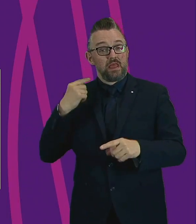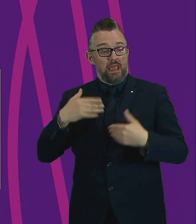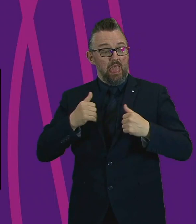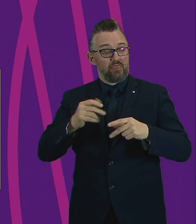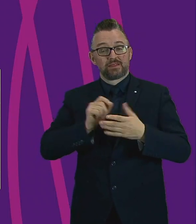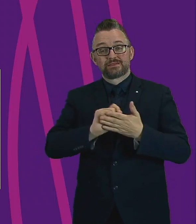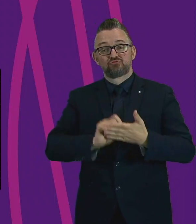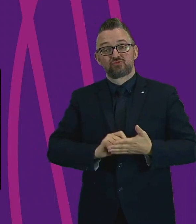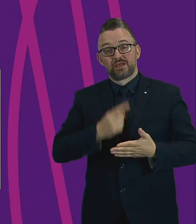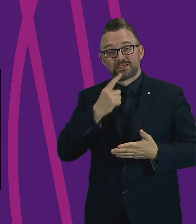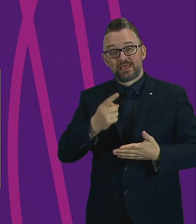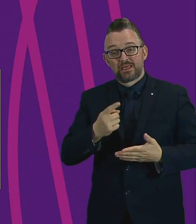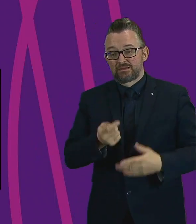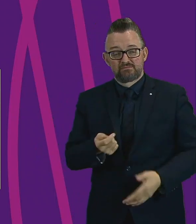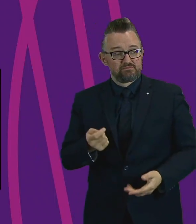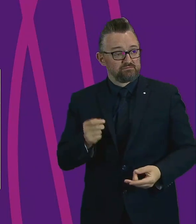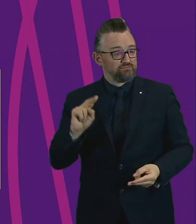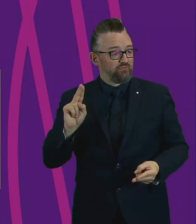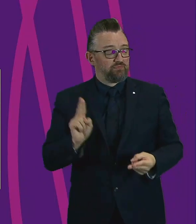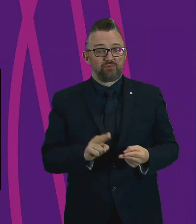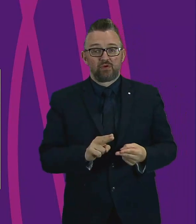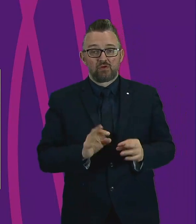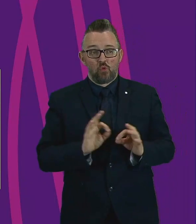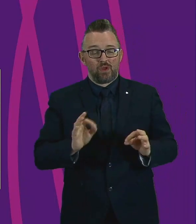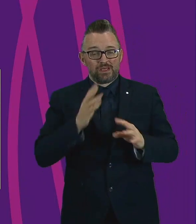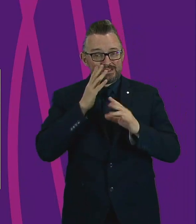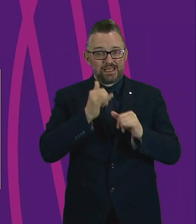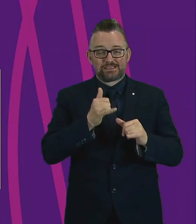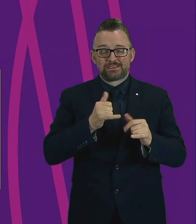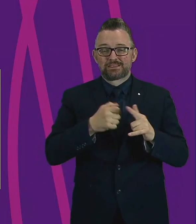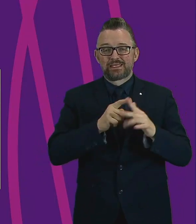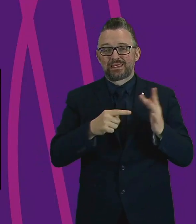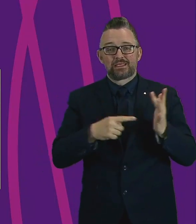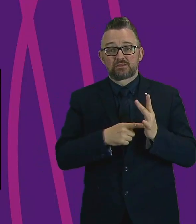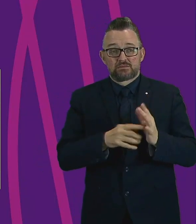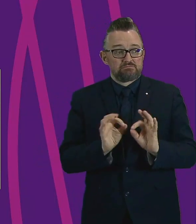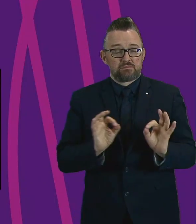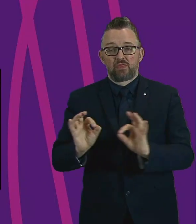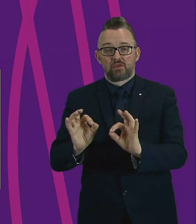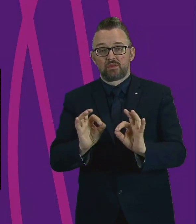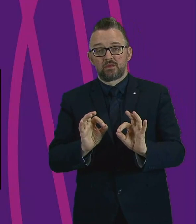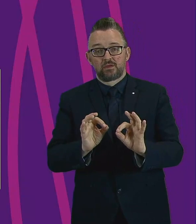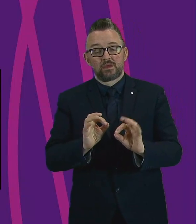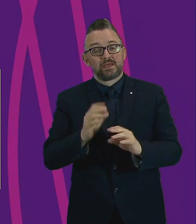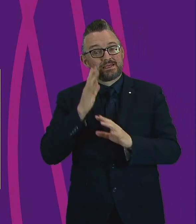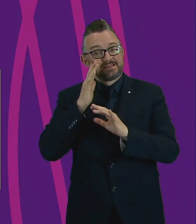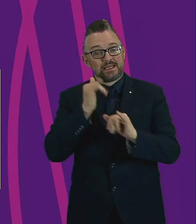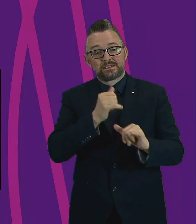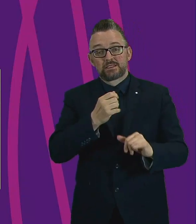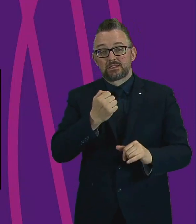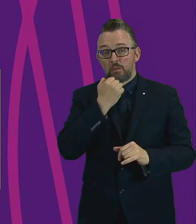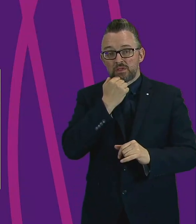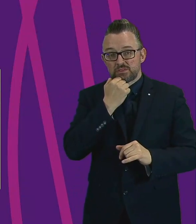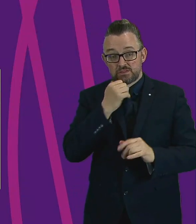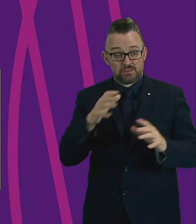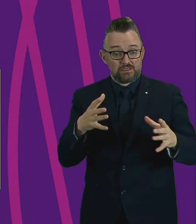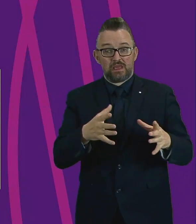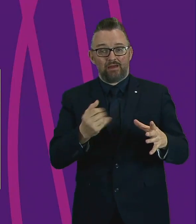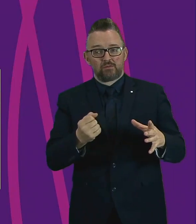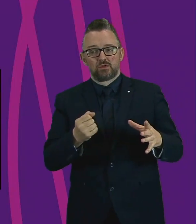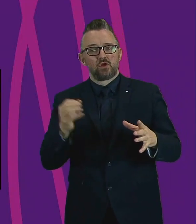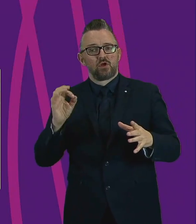appears to be a lack of testing kits or lack of access to those testing kits. Testing capacity without availability.